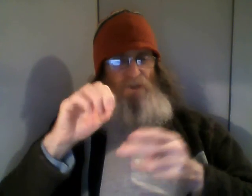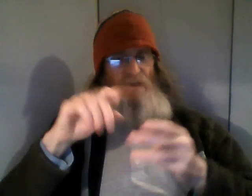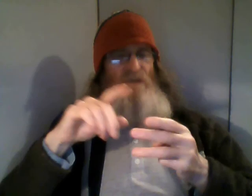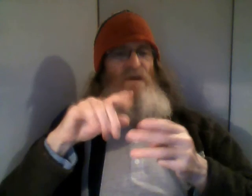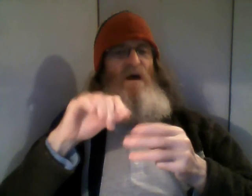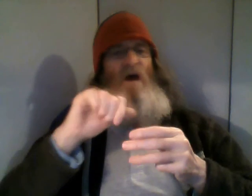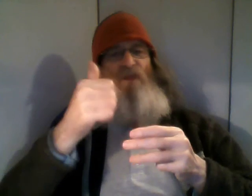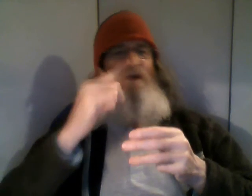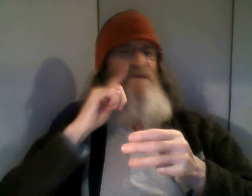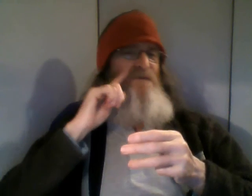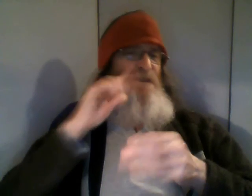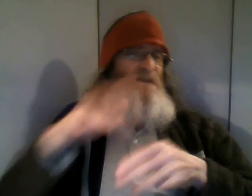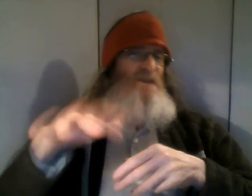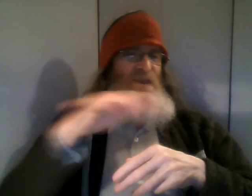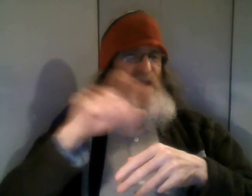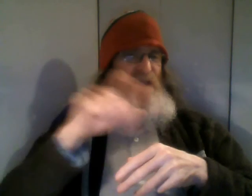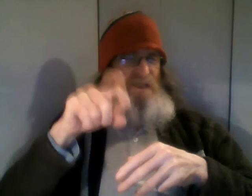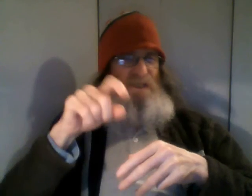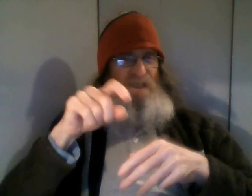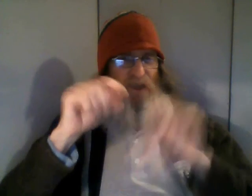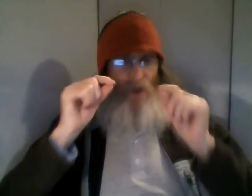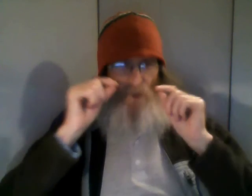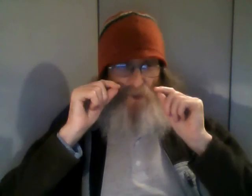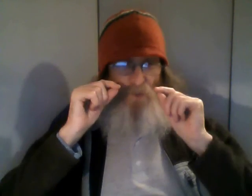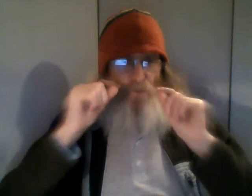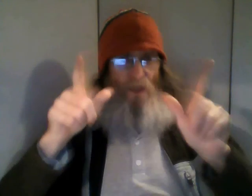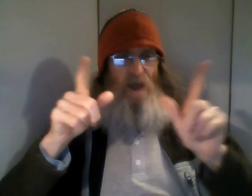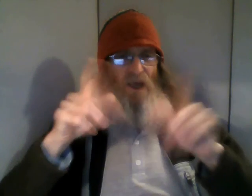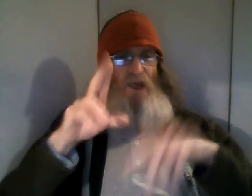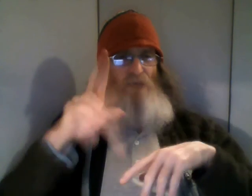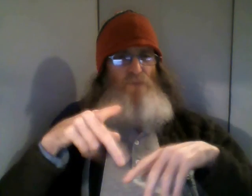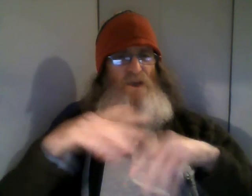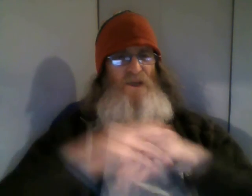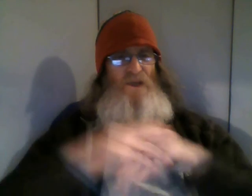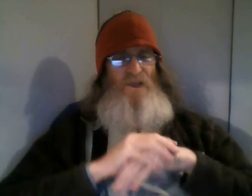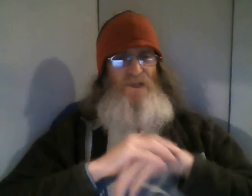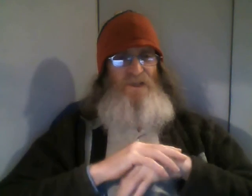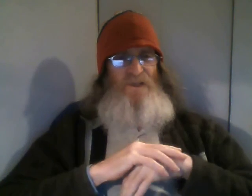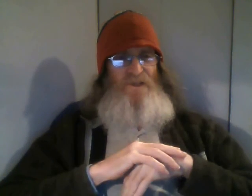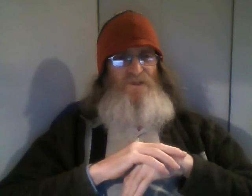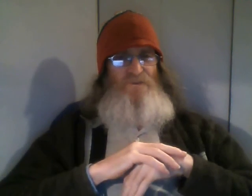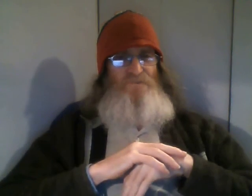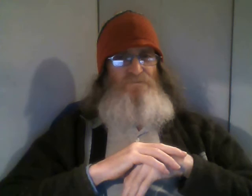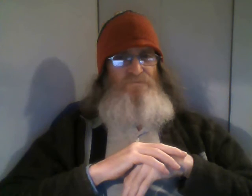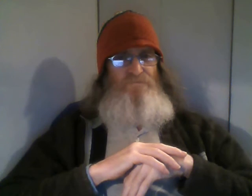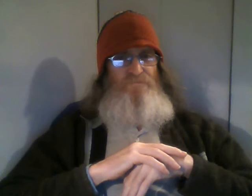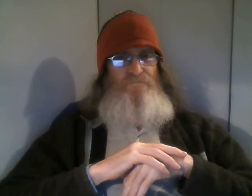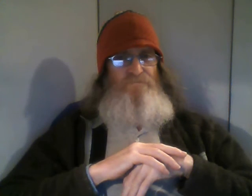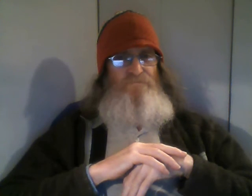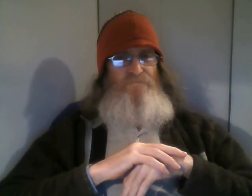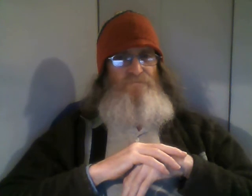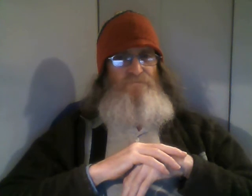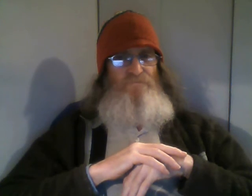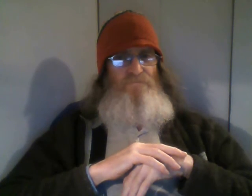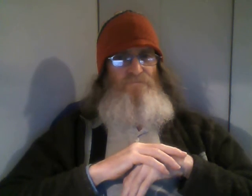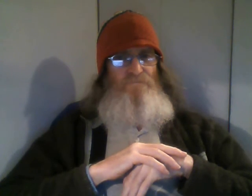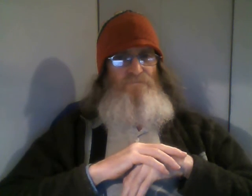old-fashioned way. I'm gonna warm him up the fastest way I know how. Skin on skin. I'm very serious. Take off the shirt.